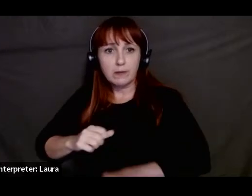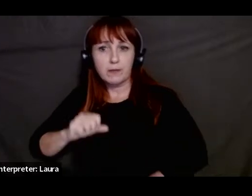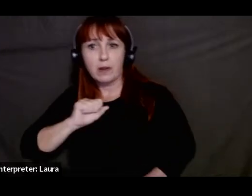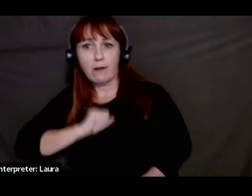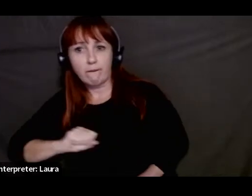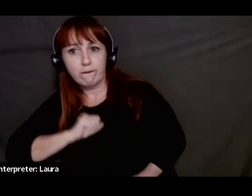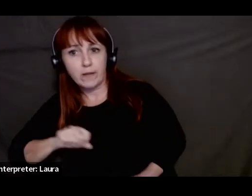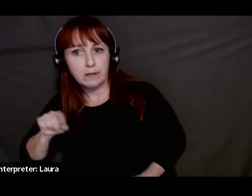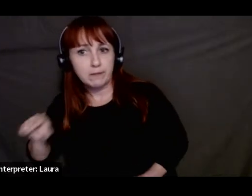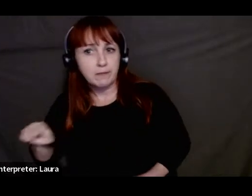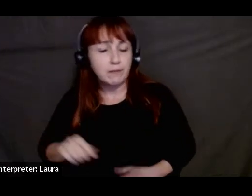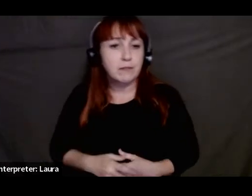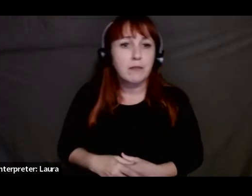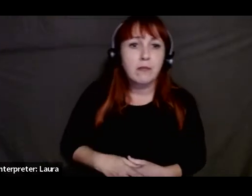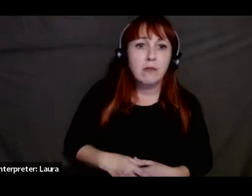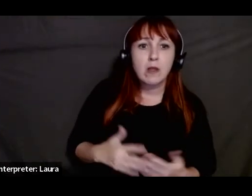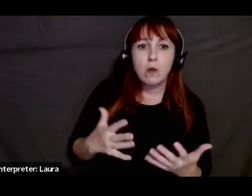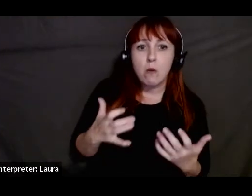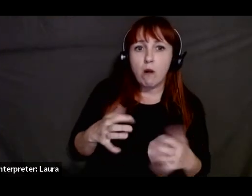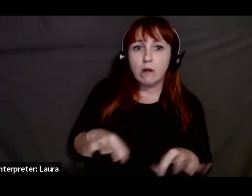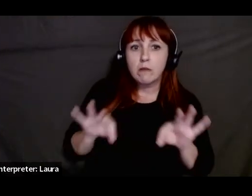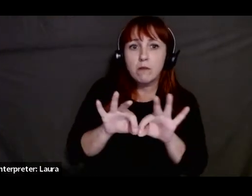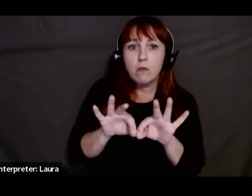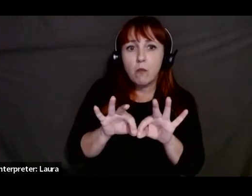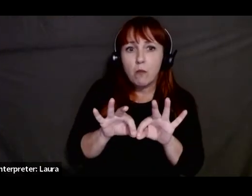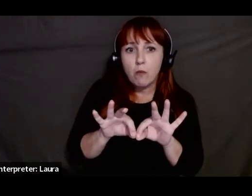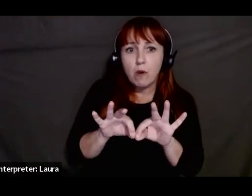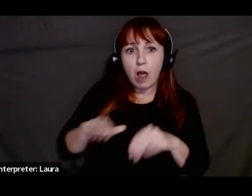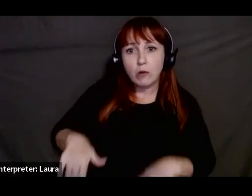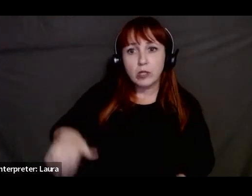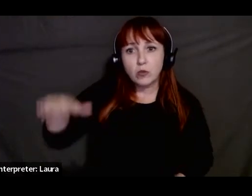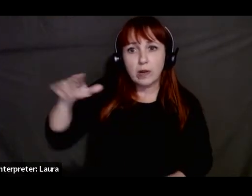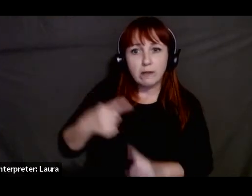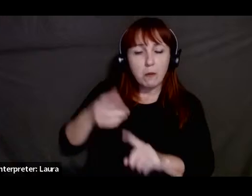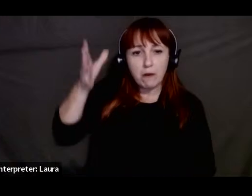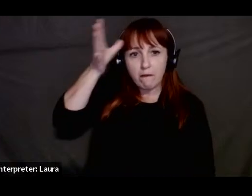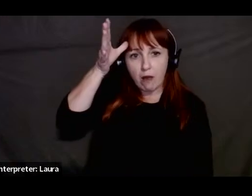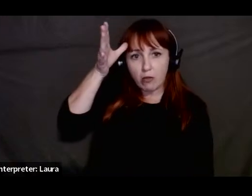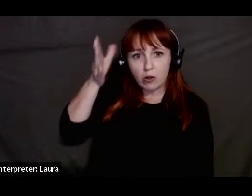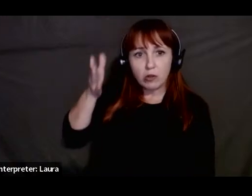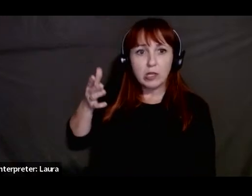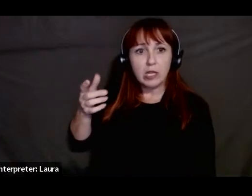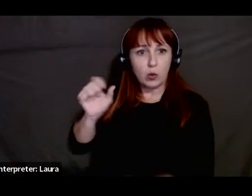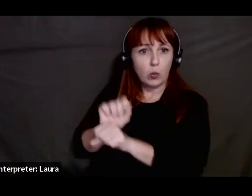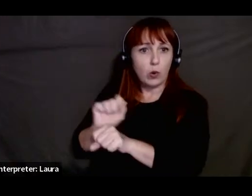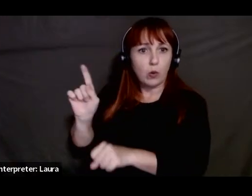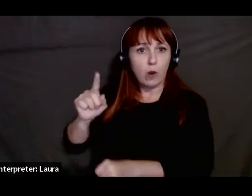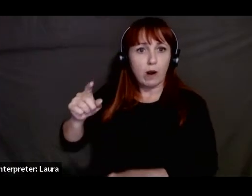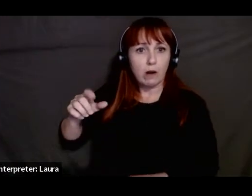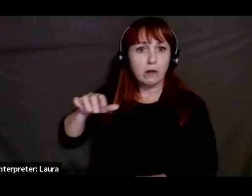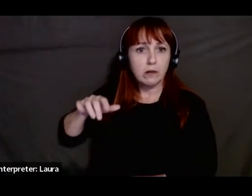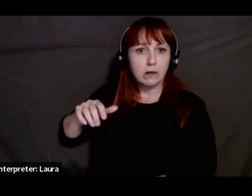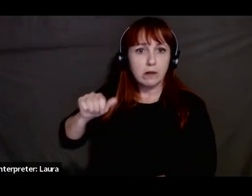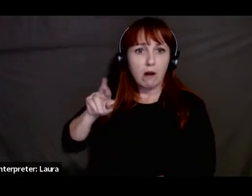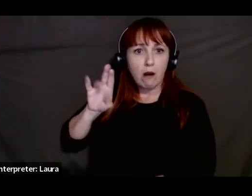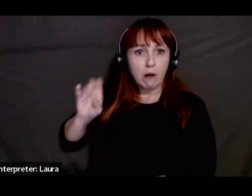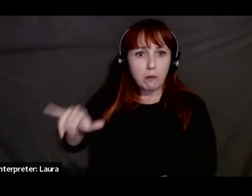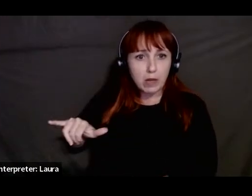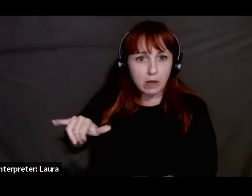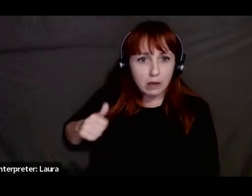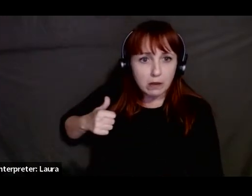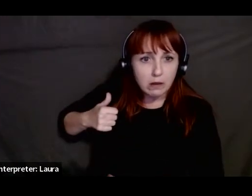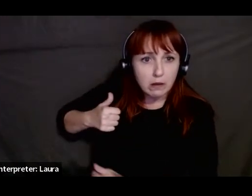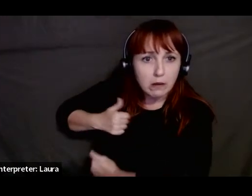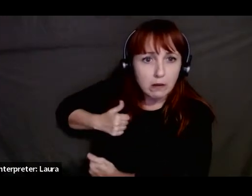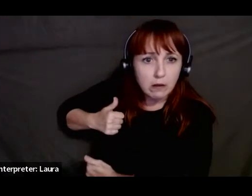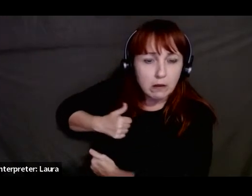we ensure that, you know, I was raised by a dad that served in the Army. He was in a paratrooper unit, fought in the